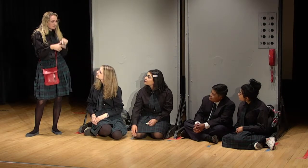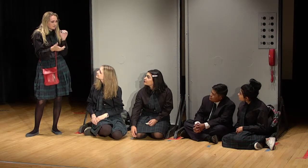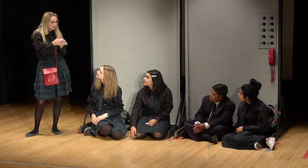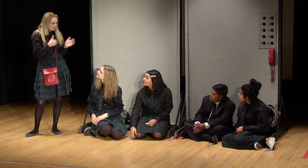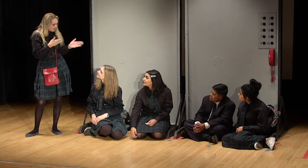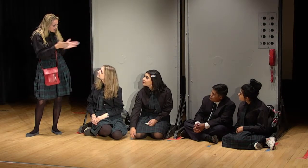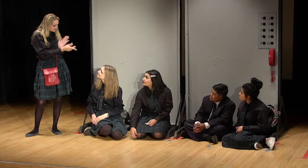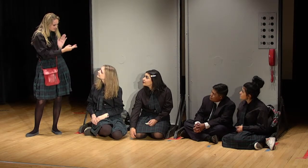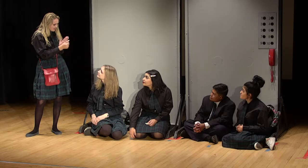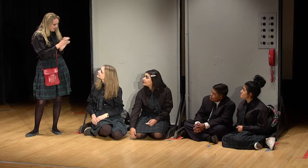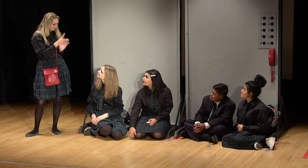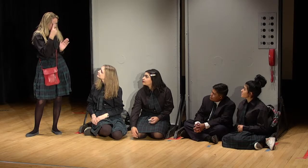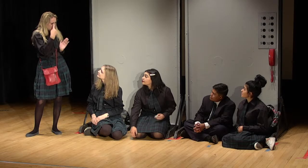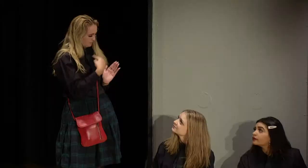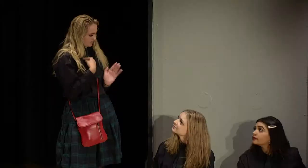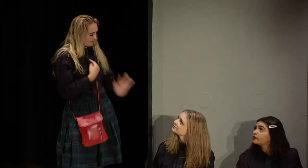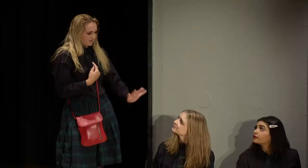What? No, you don't have to.